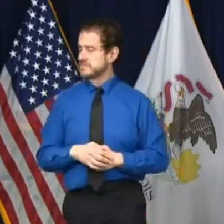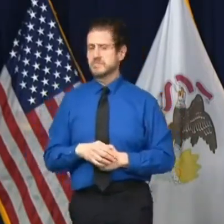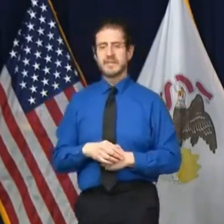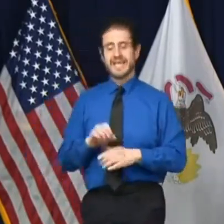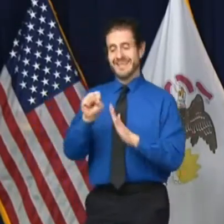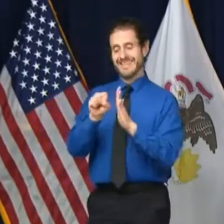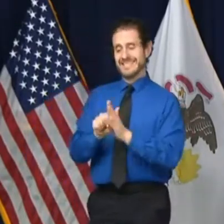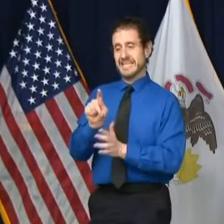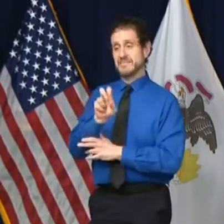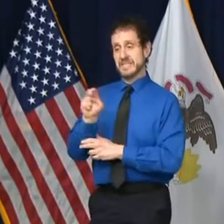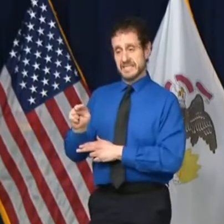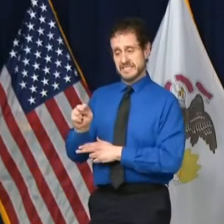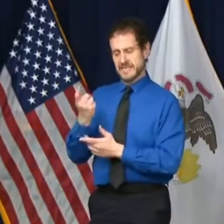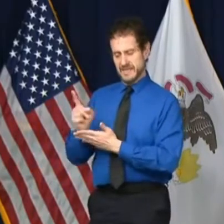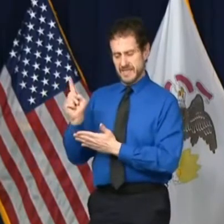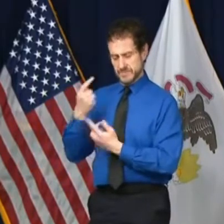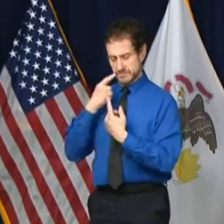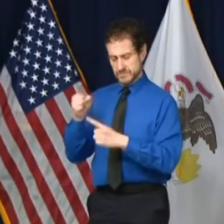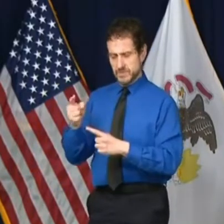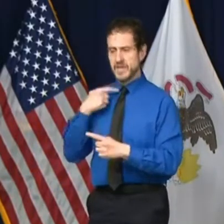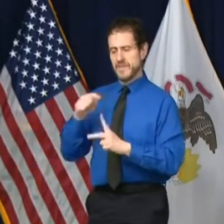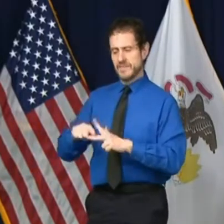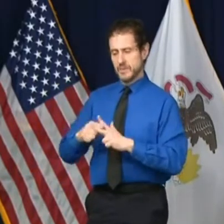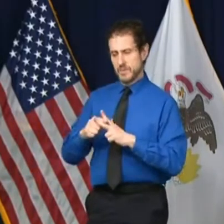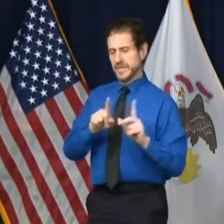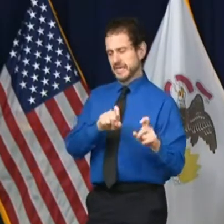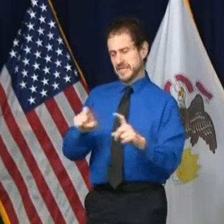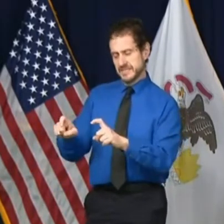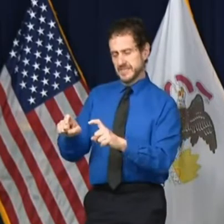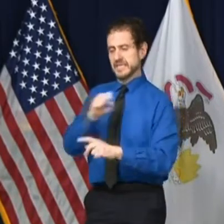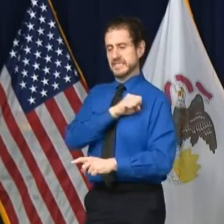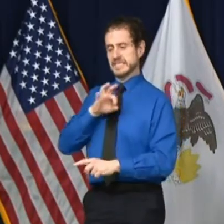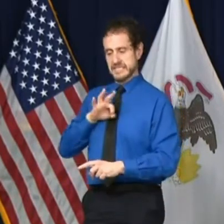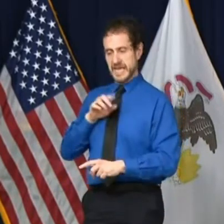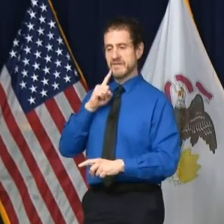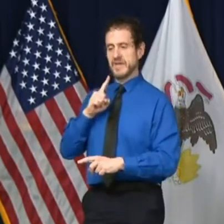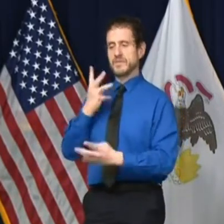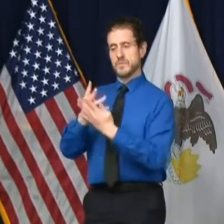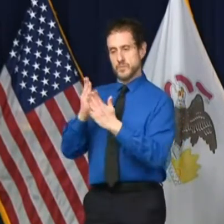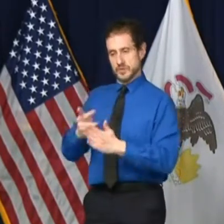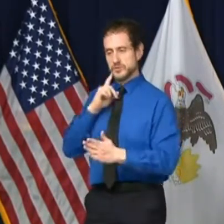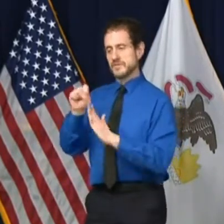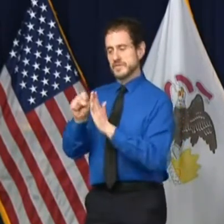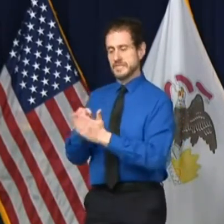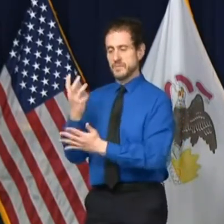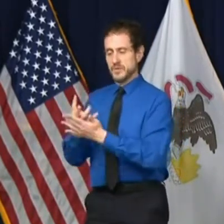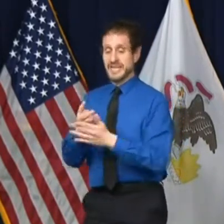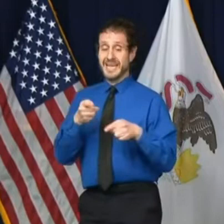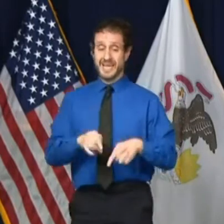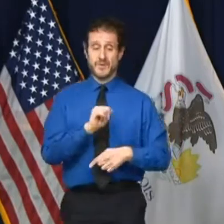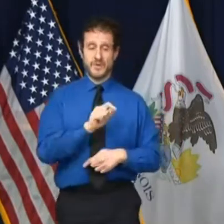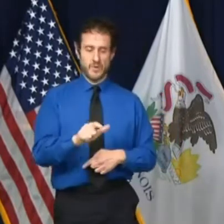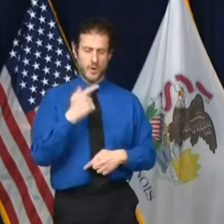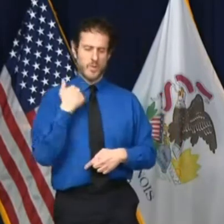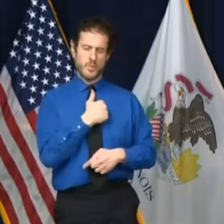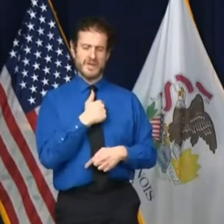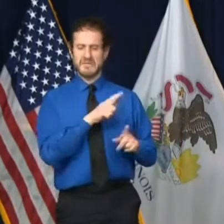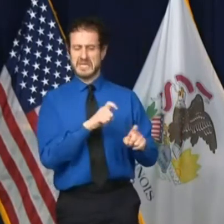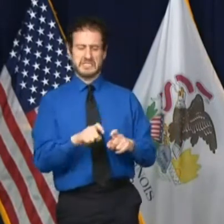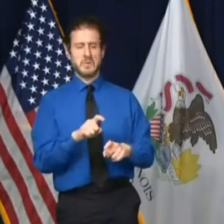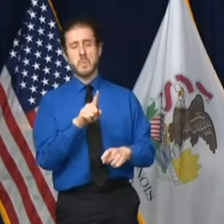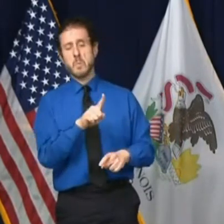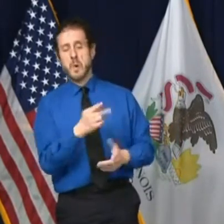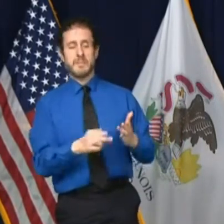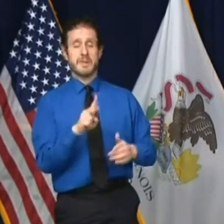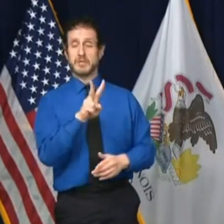announced last week that it will begin mass testing of staff and inmates at state prisons. It appears Illinois has only tested about 1 to 2% of inmates. Is